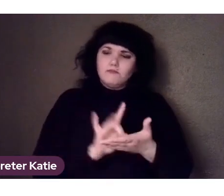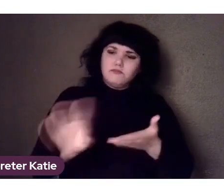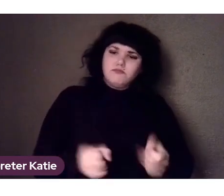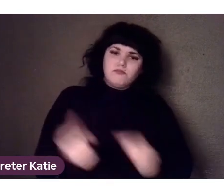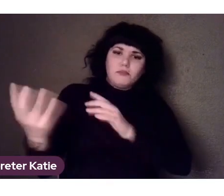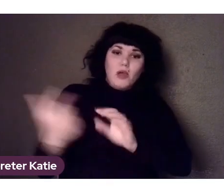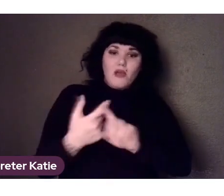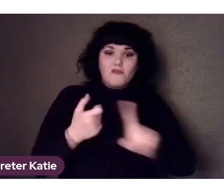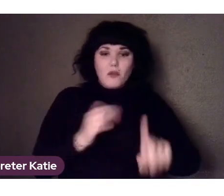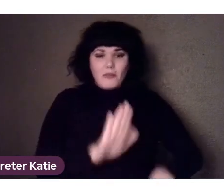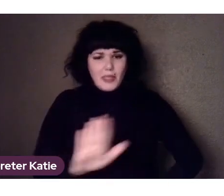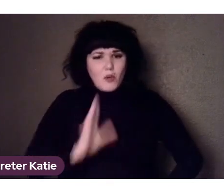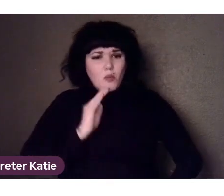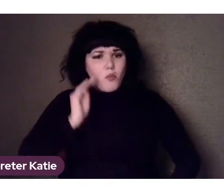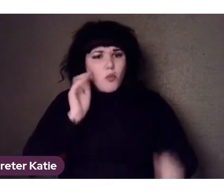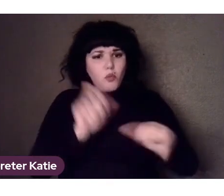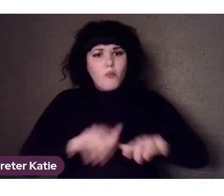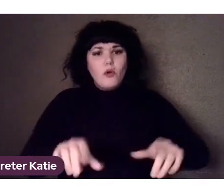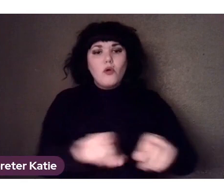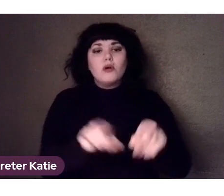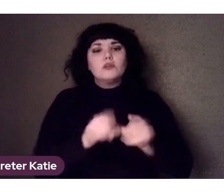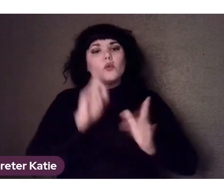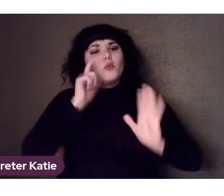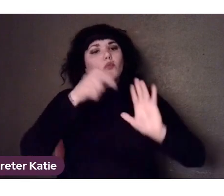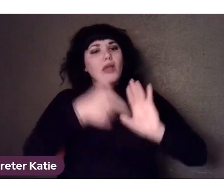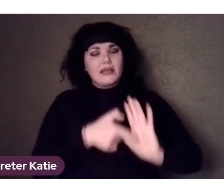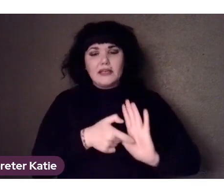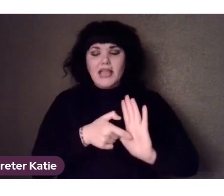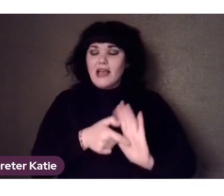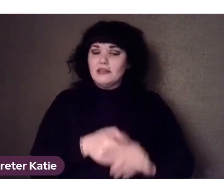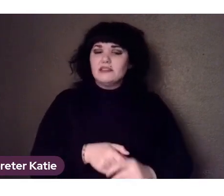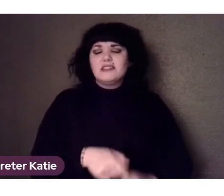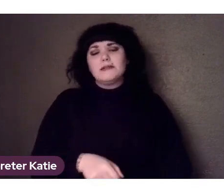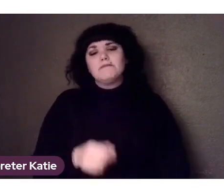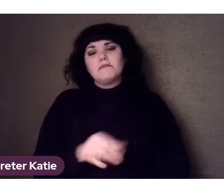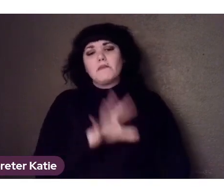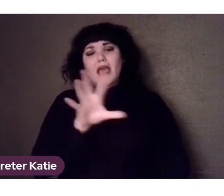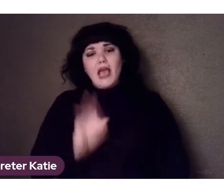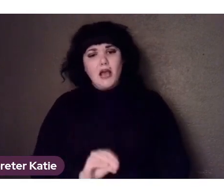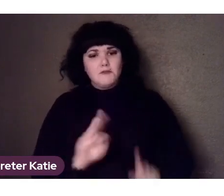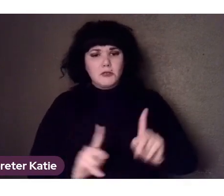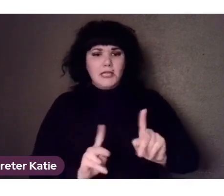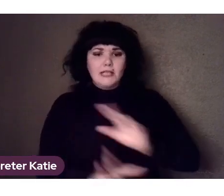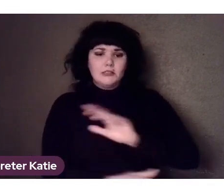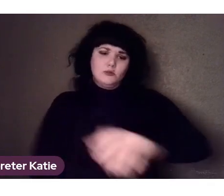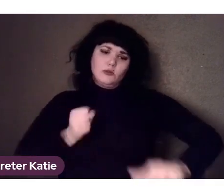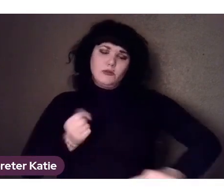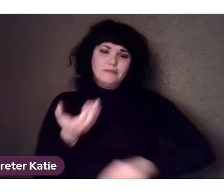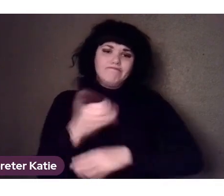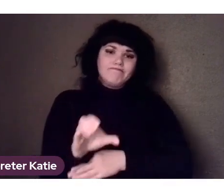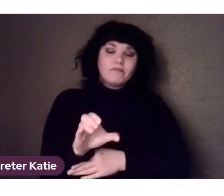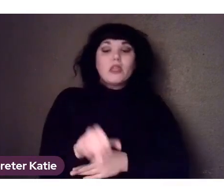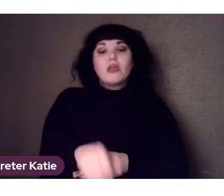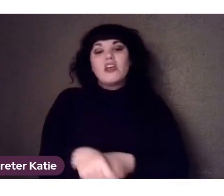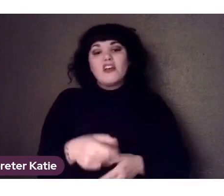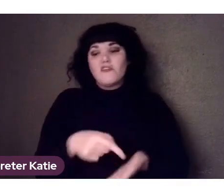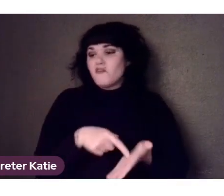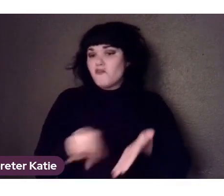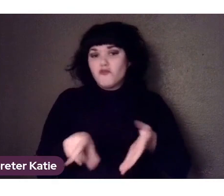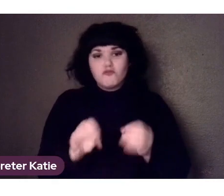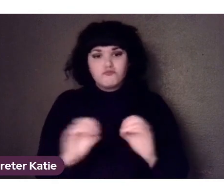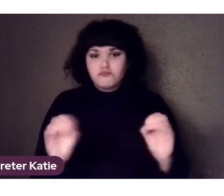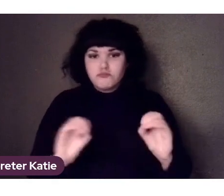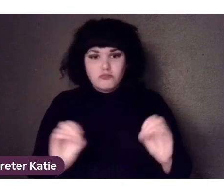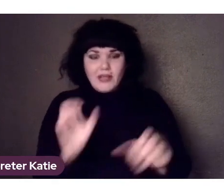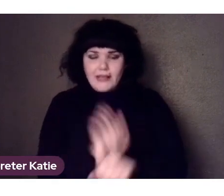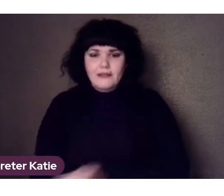also recognize the enslaved Africans who were subjugated to forced free labor to build white wealth,